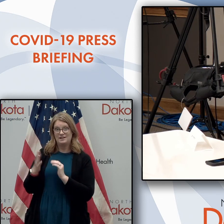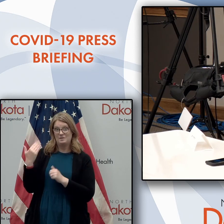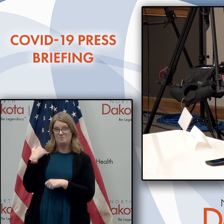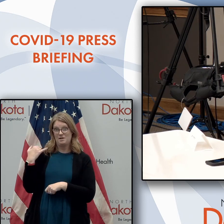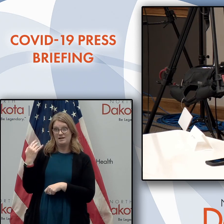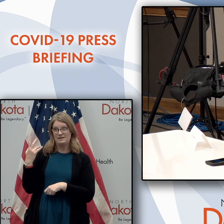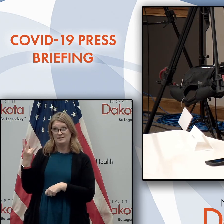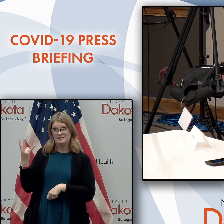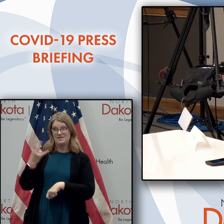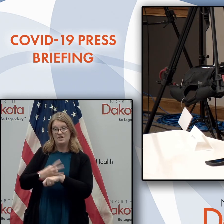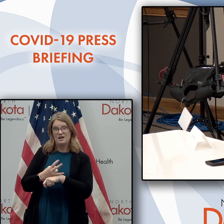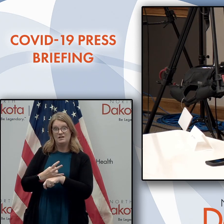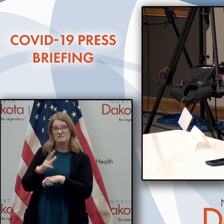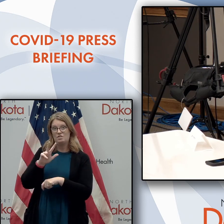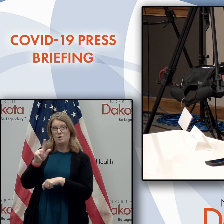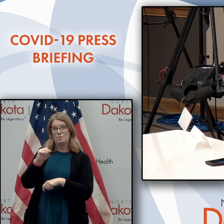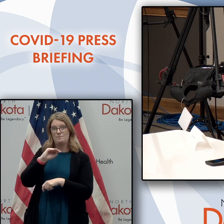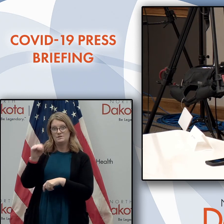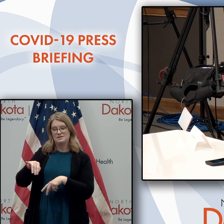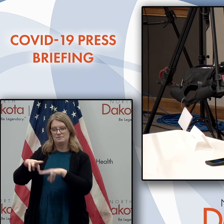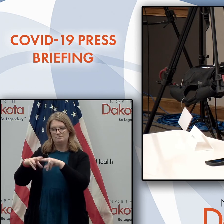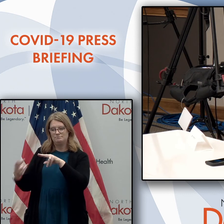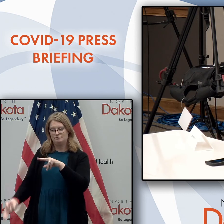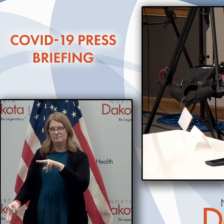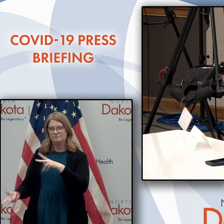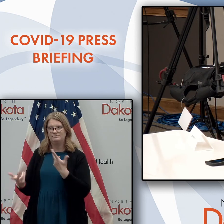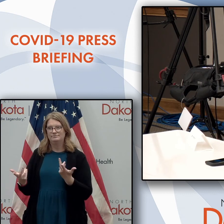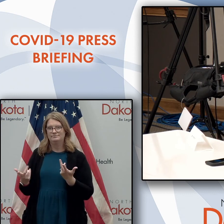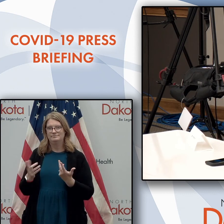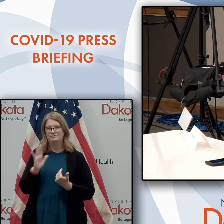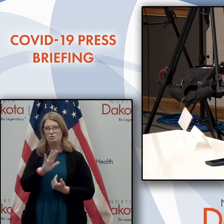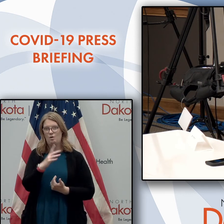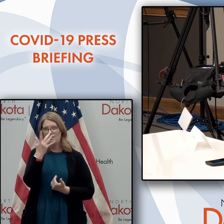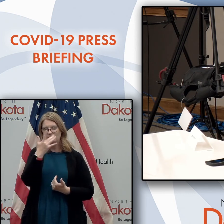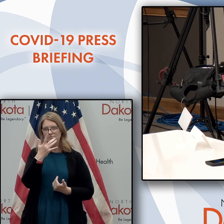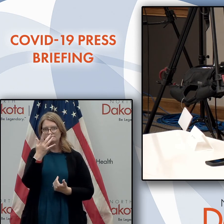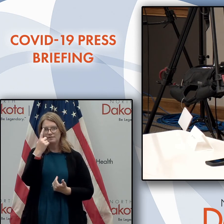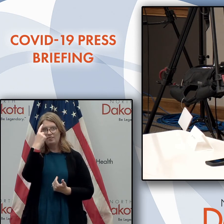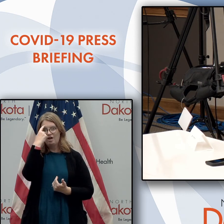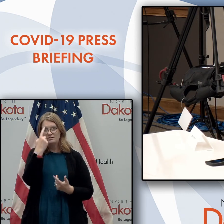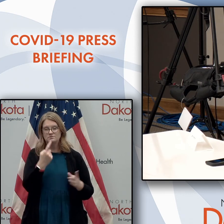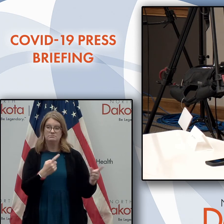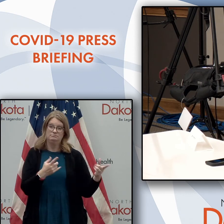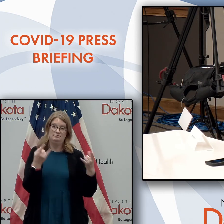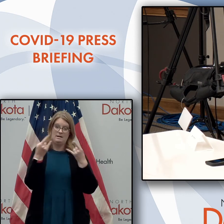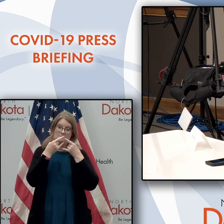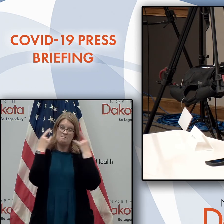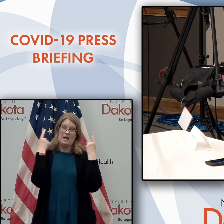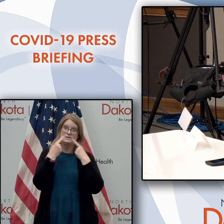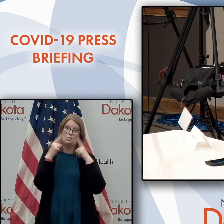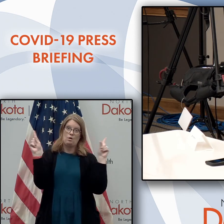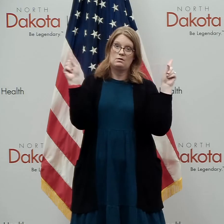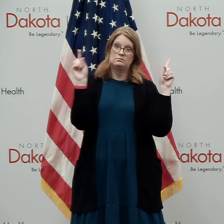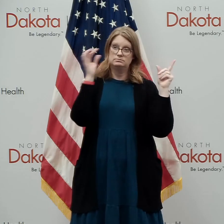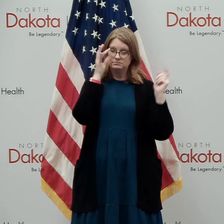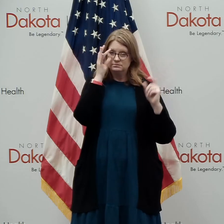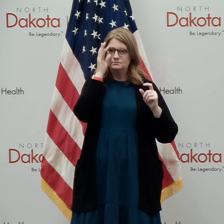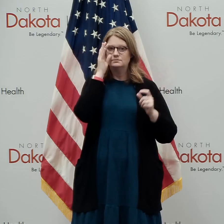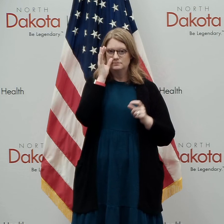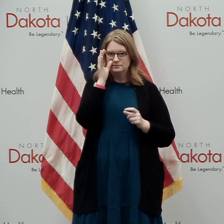7 day, or in their 7-day average. Any thoughts on that? Well, masks work, and so again,